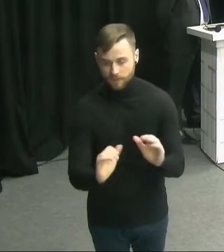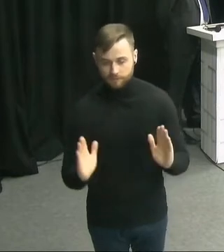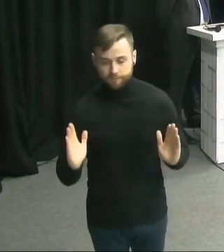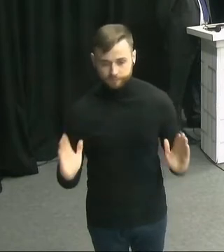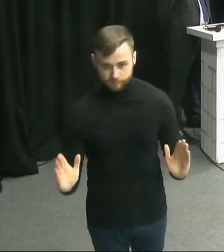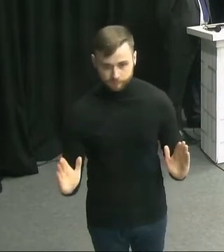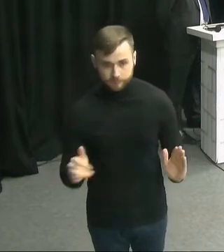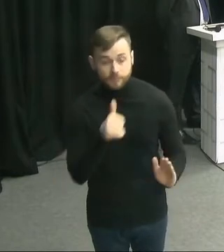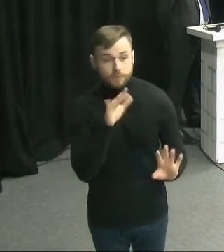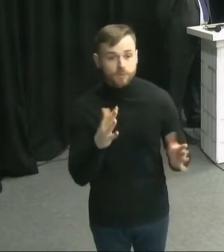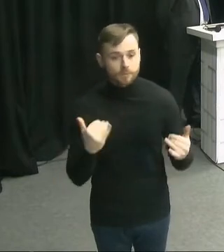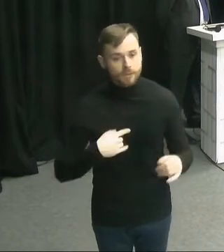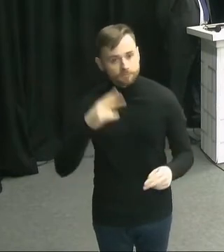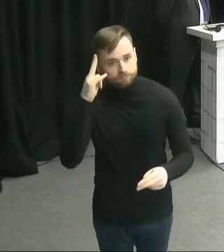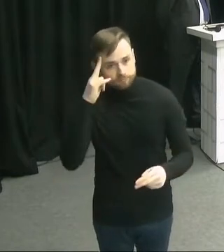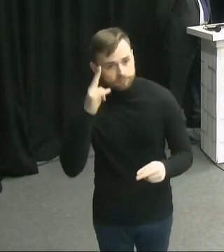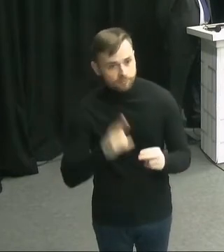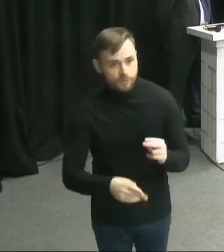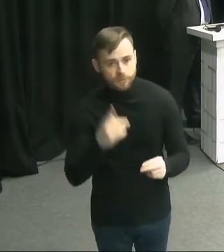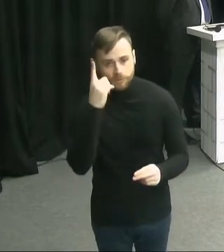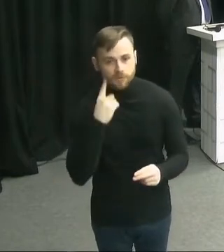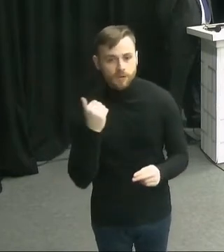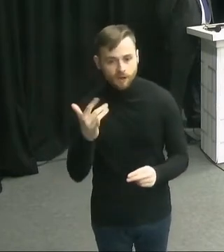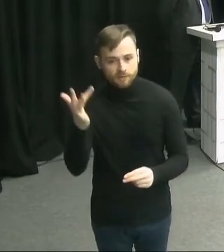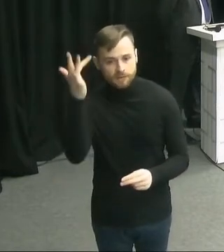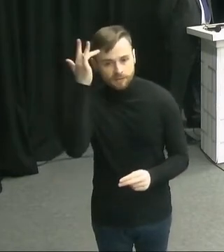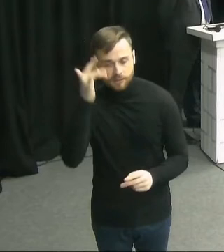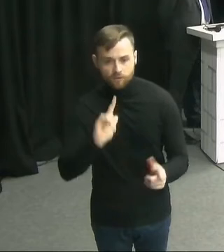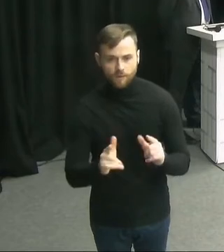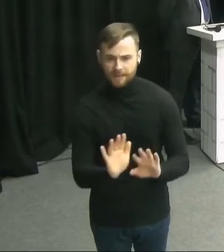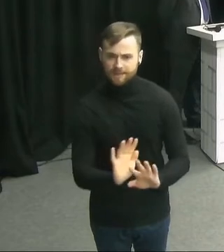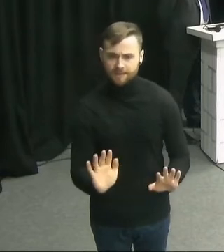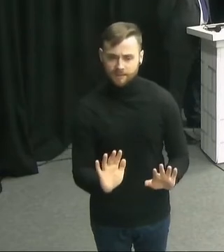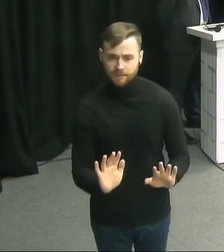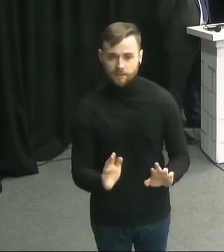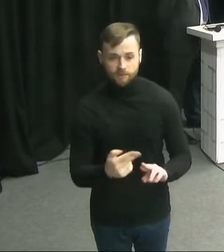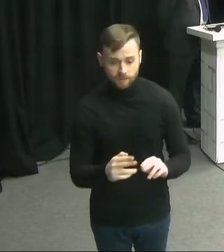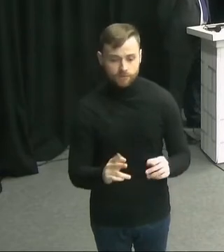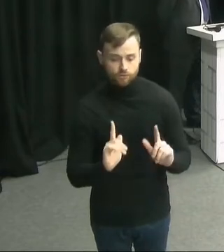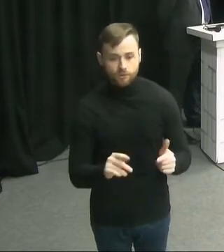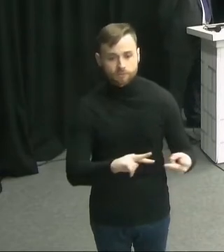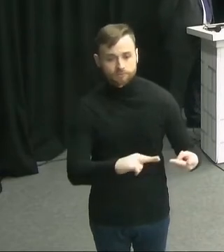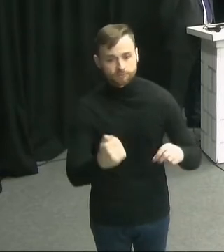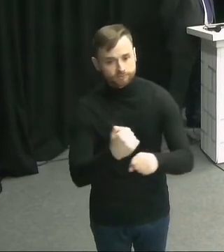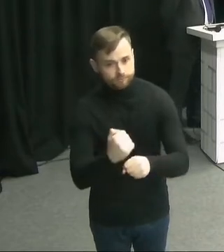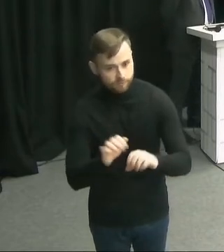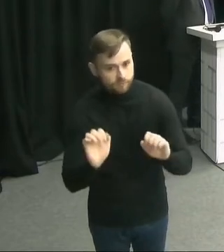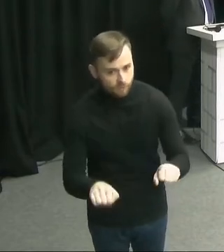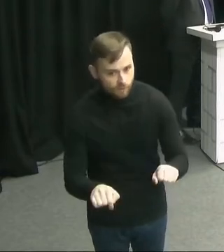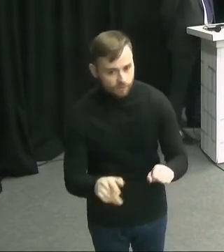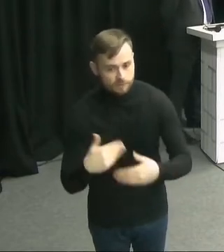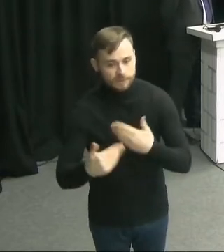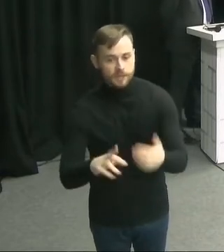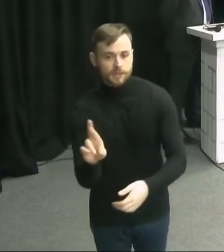a new program, we need 8 to 10 years, which means that if you want to create a program for AI, we'll see the